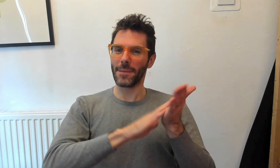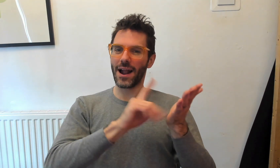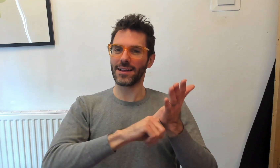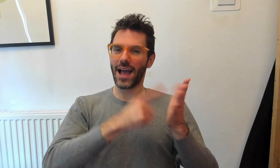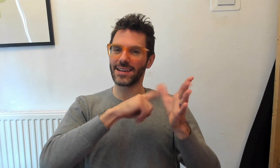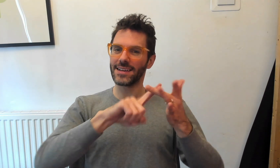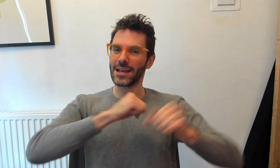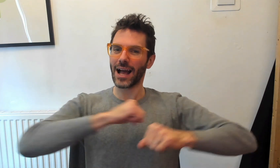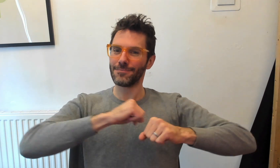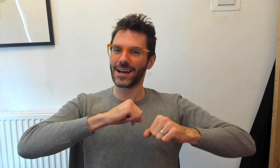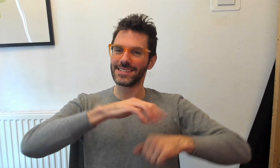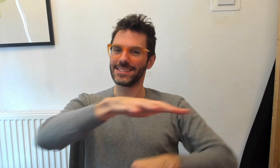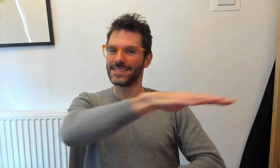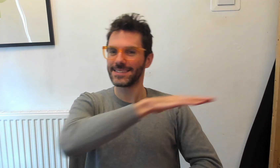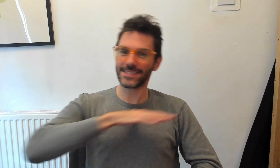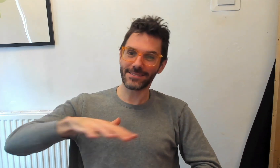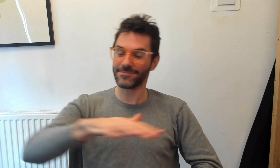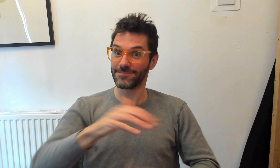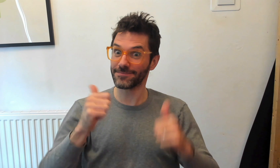the ML AI space.